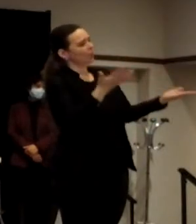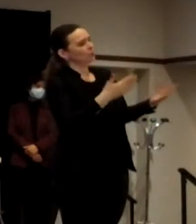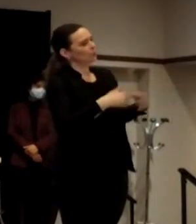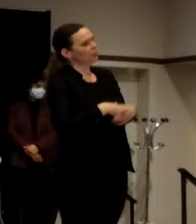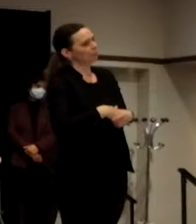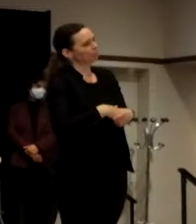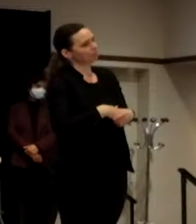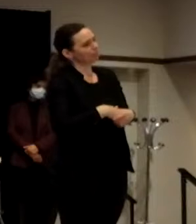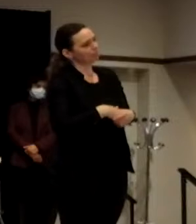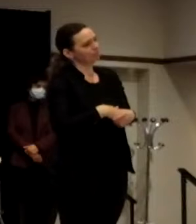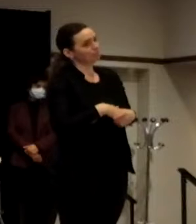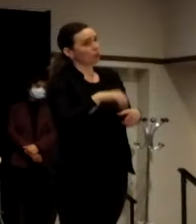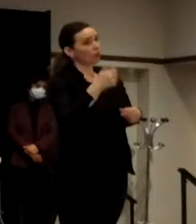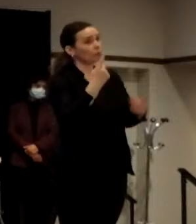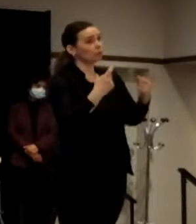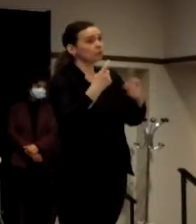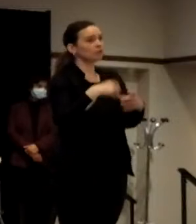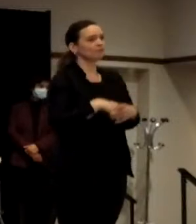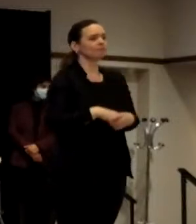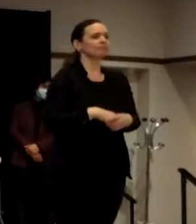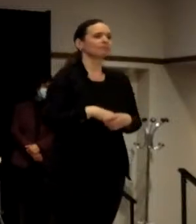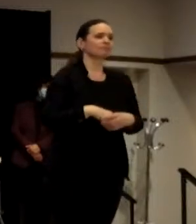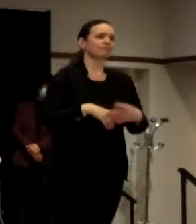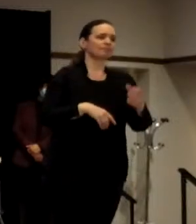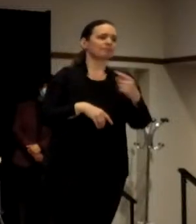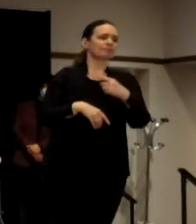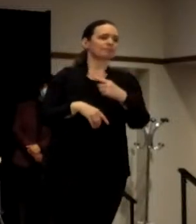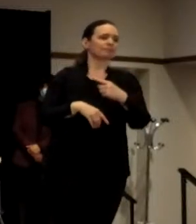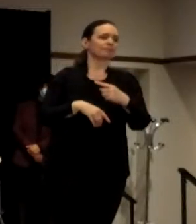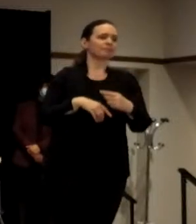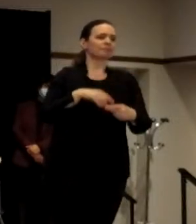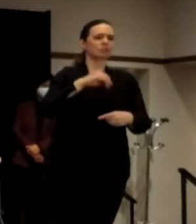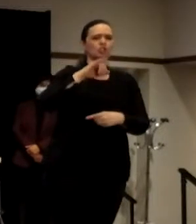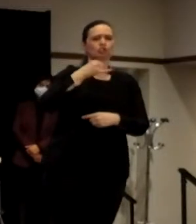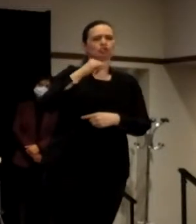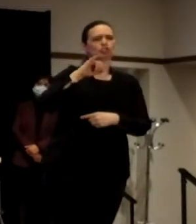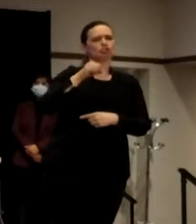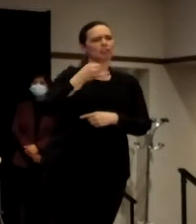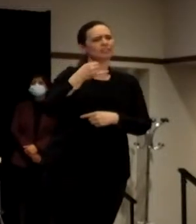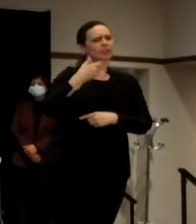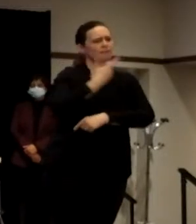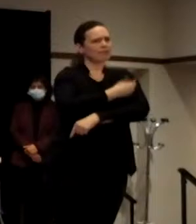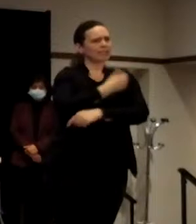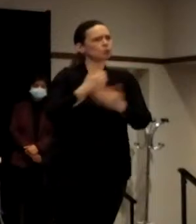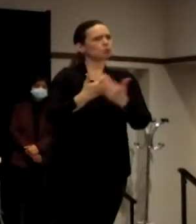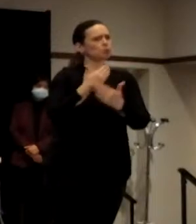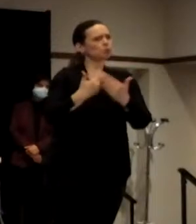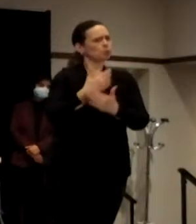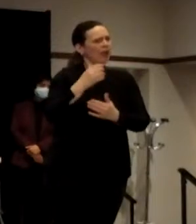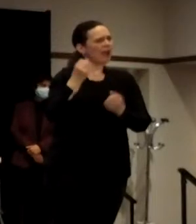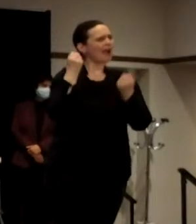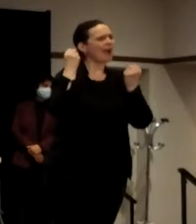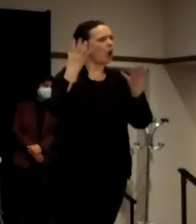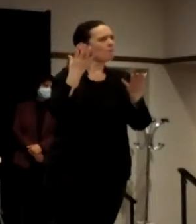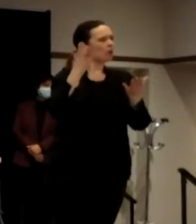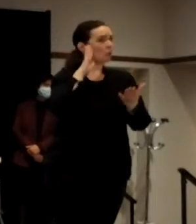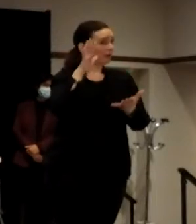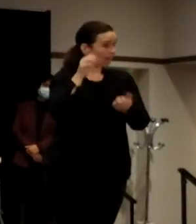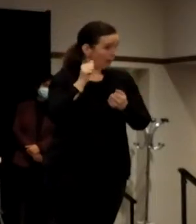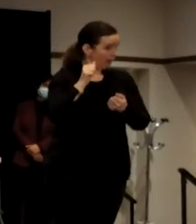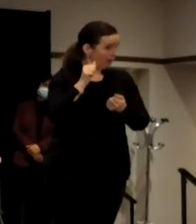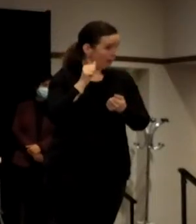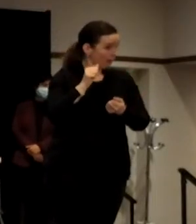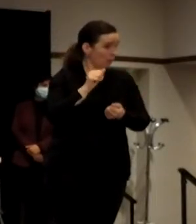Other questions? How many doses of the Johnson & Johnson vaccine again? 1,000 doses, Johnson &